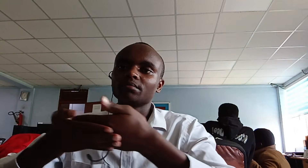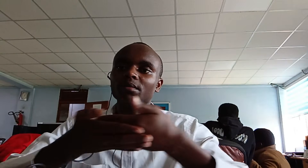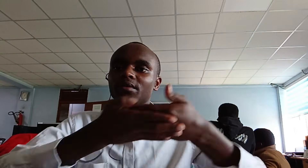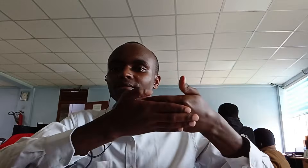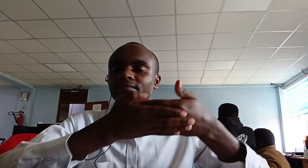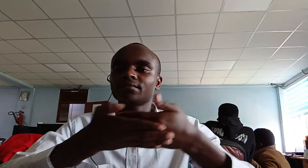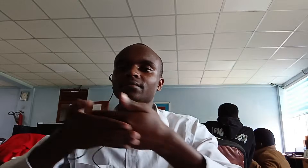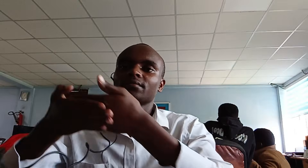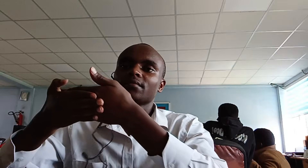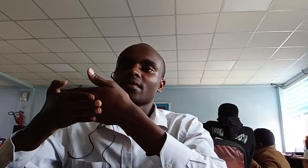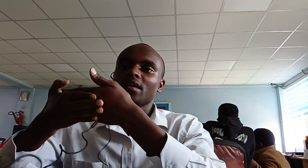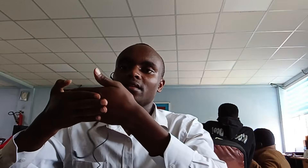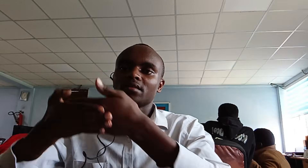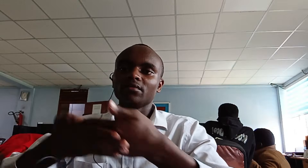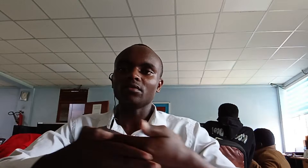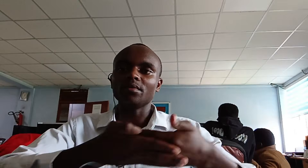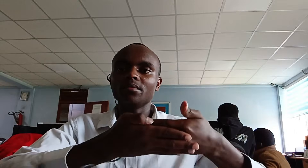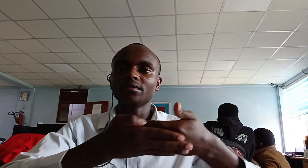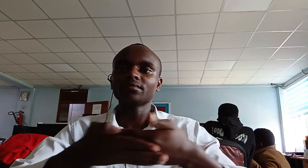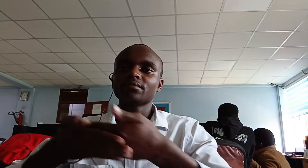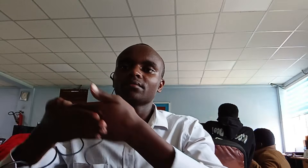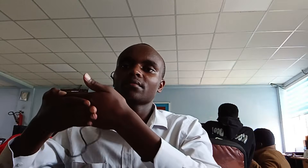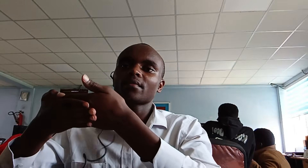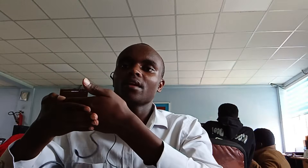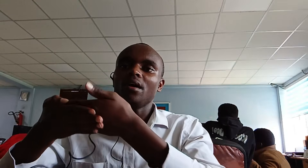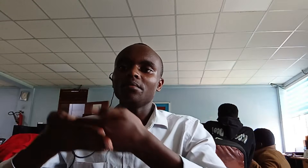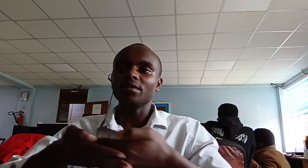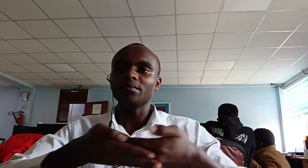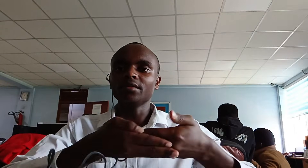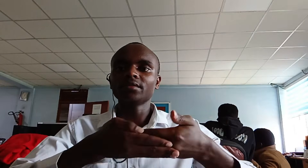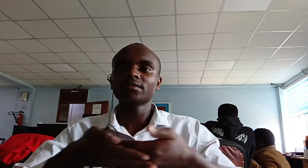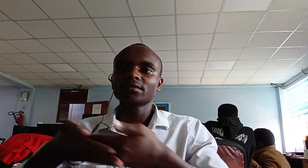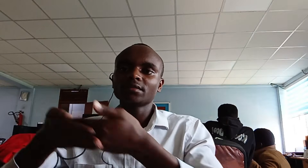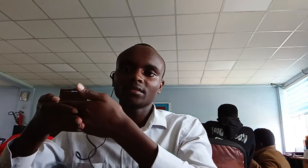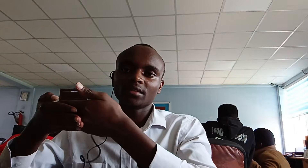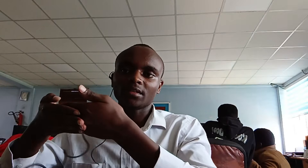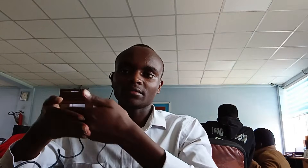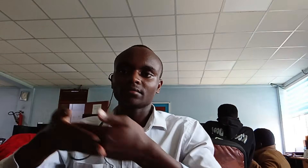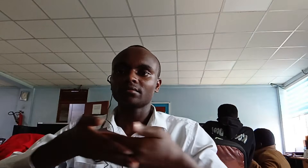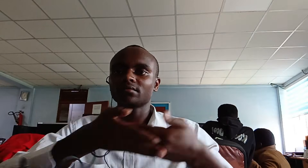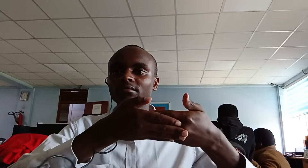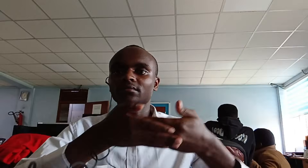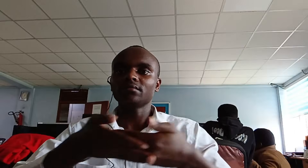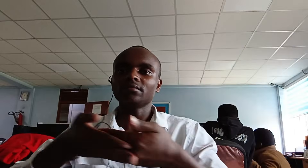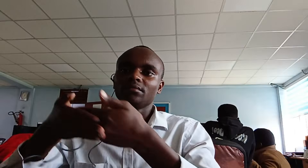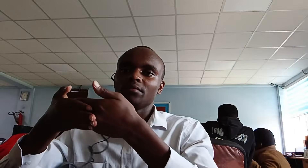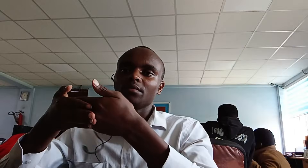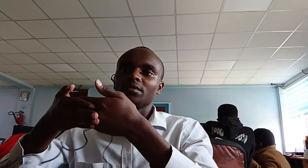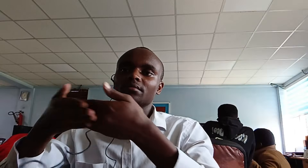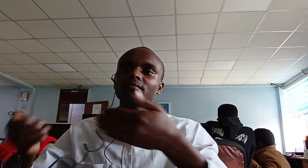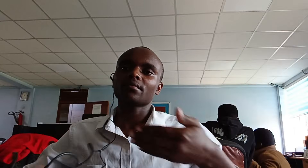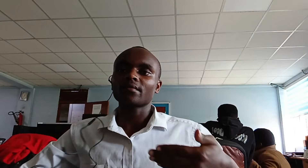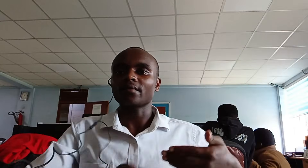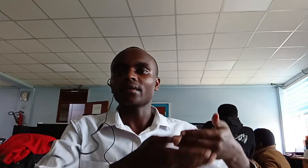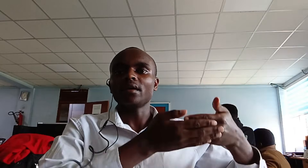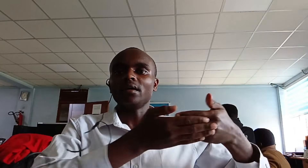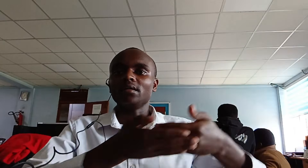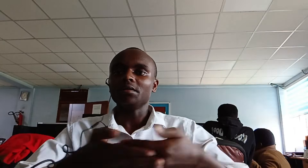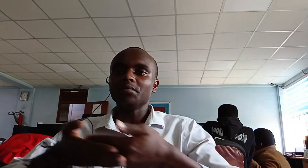Baby. Sign for baby. Baby. Yeah. Baby.